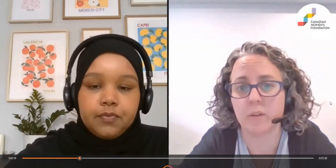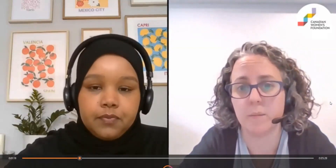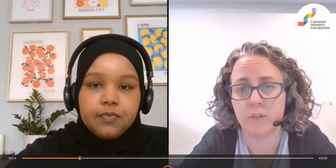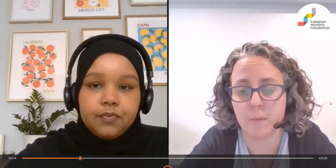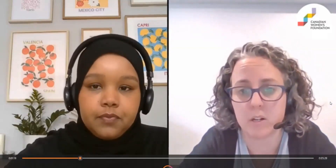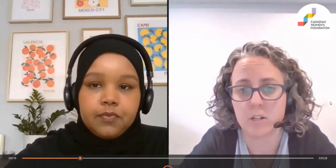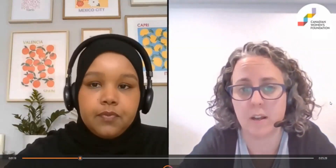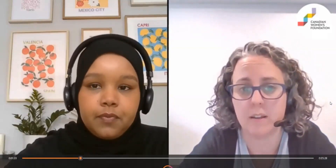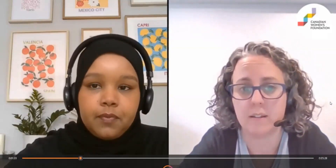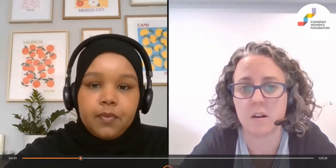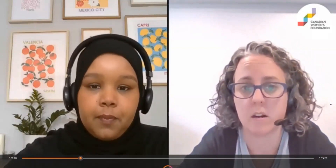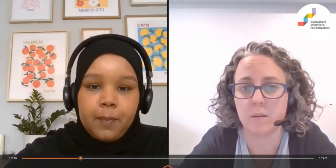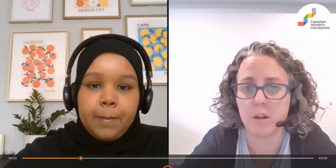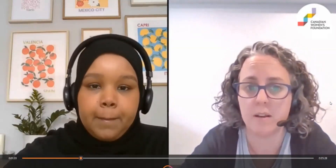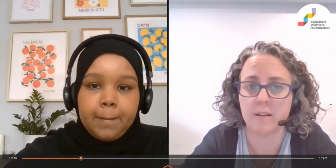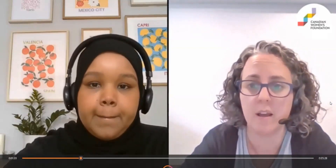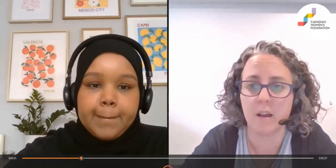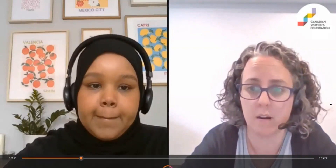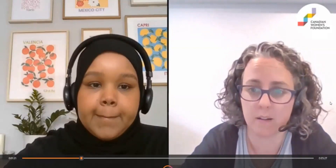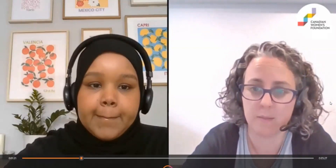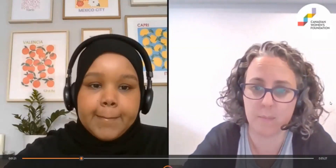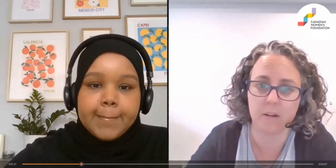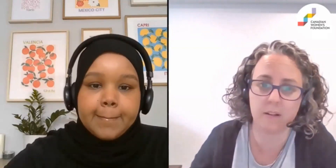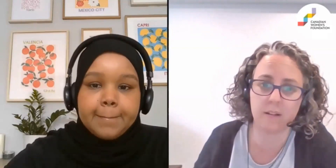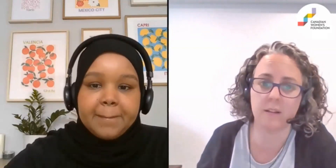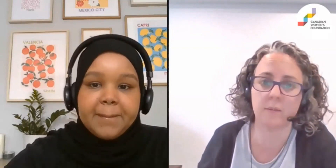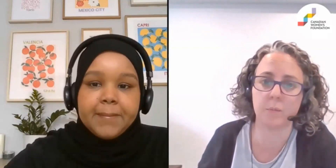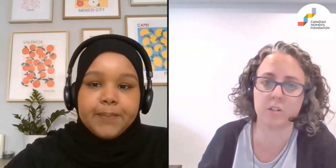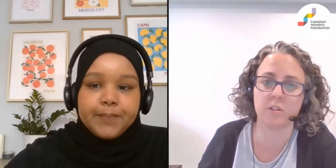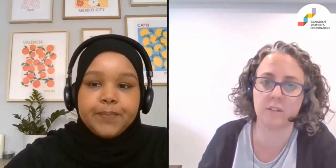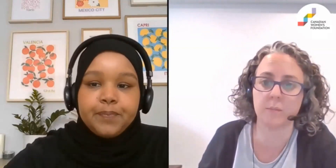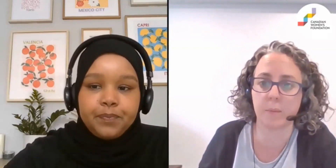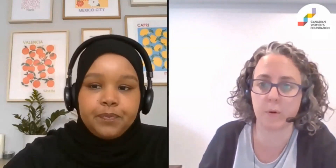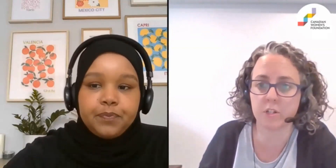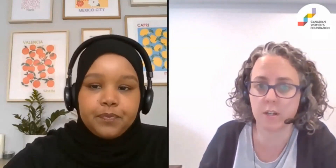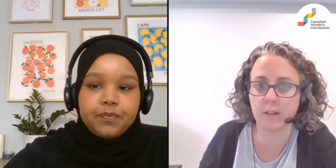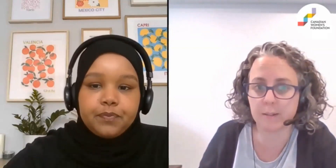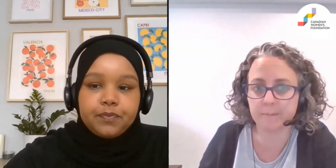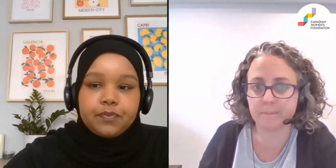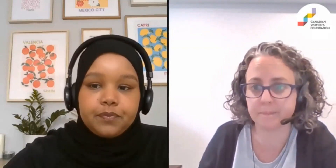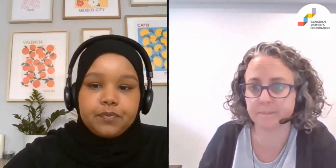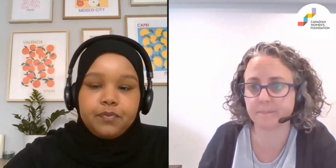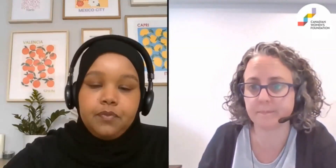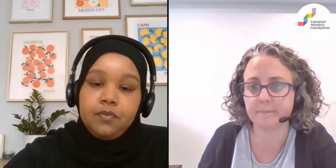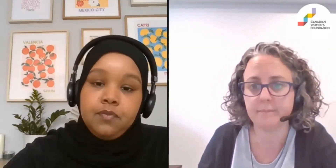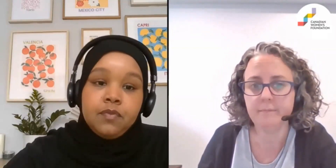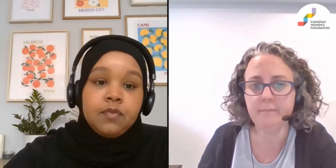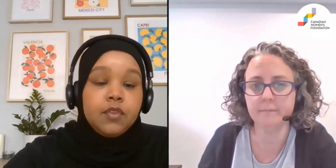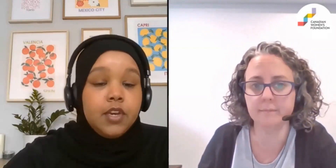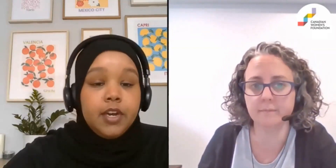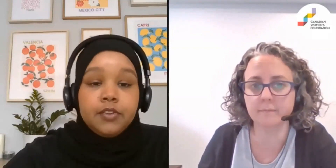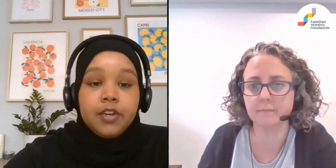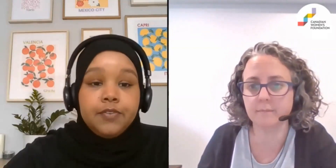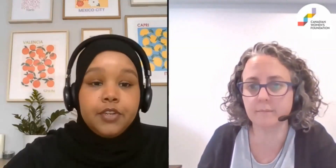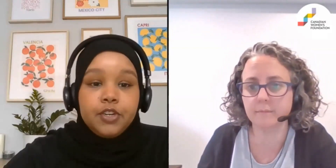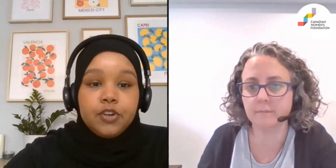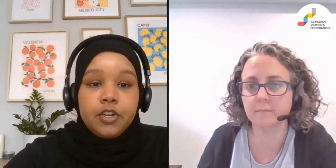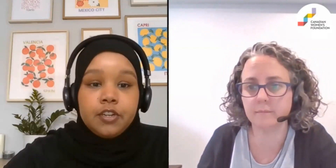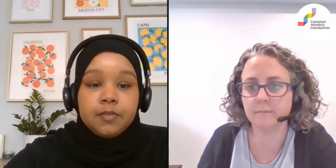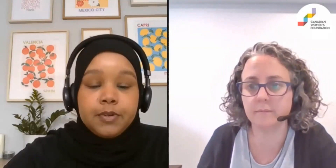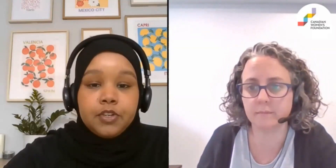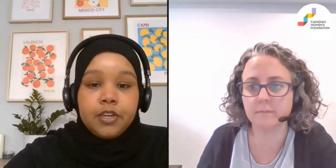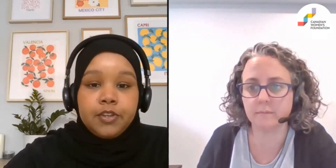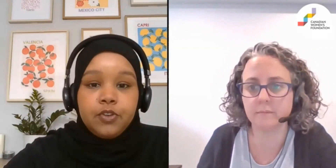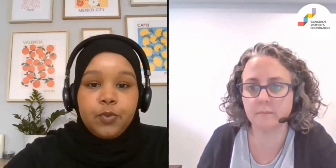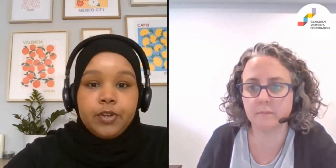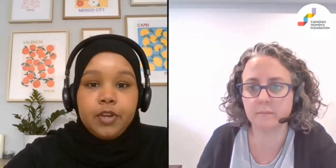those who are the most marginalized in our communities, are experiencing these pressures disproportionately. Yeah, it's tough to hear,